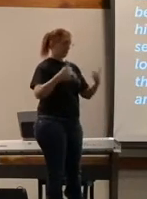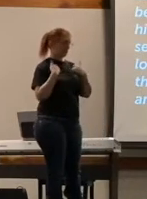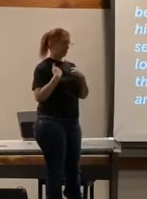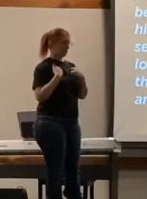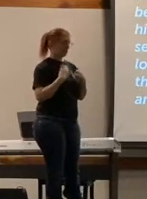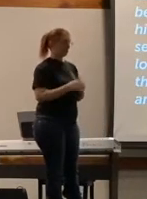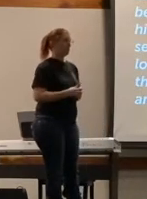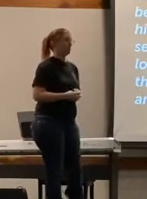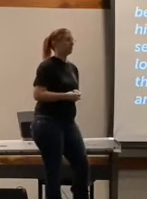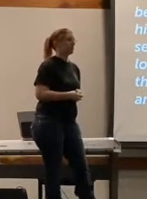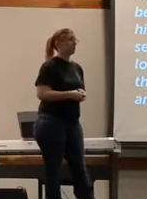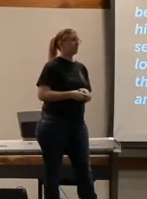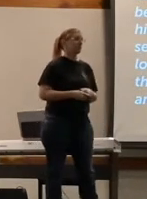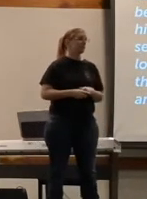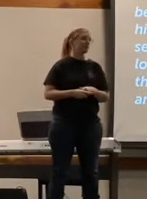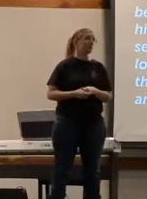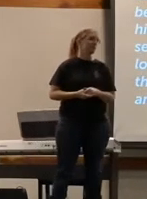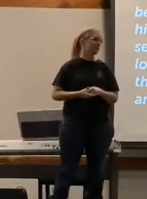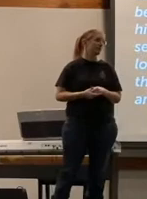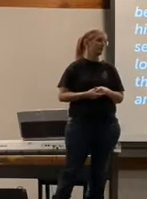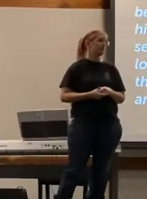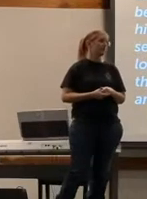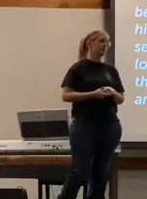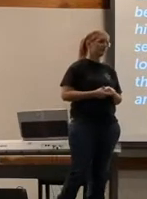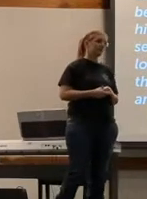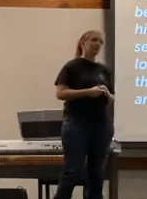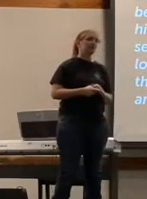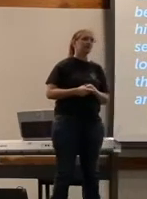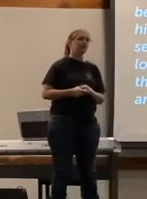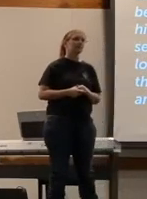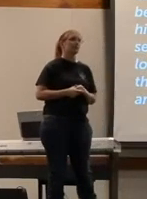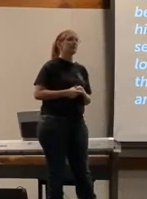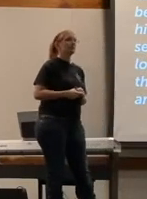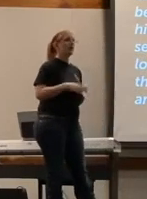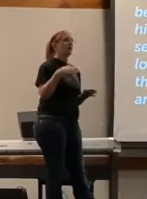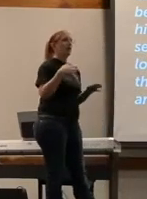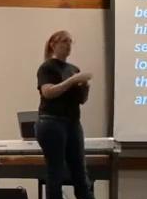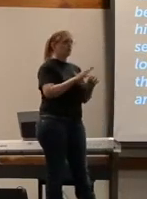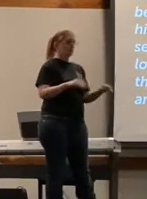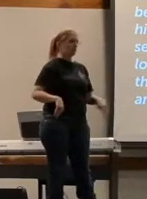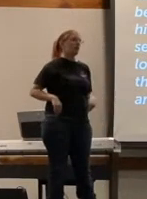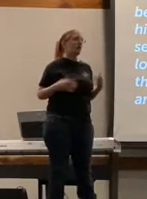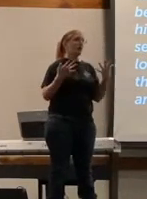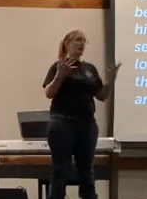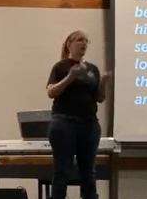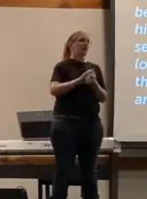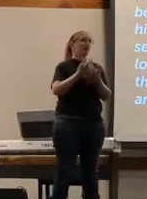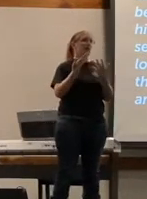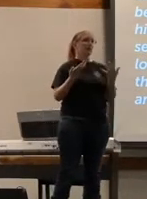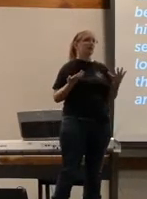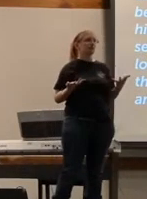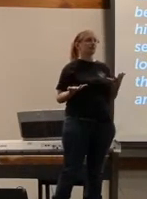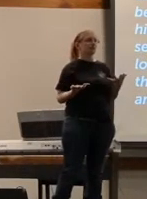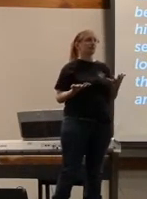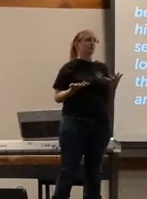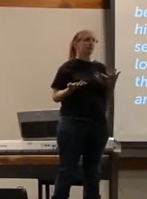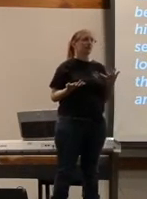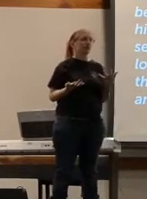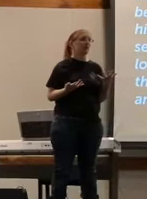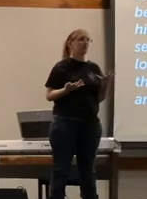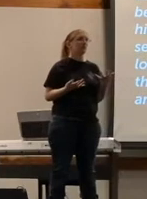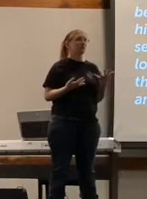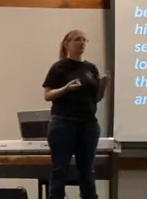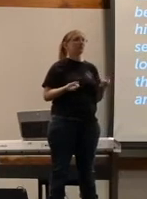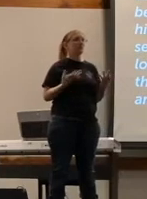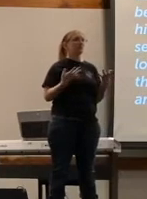here? Prodigal son, you guys heard this before? Okay, check this out. After he had spent everything,